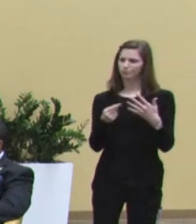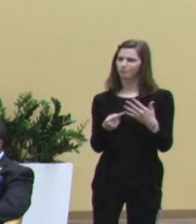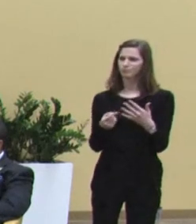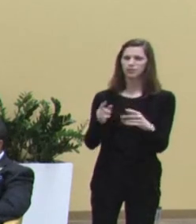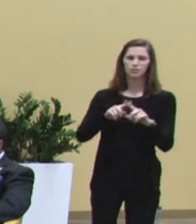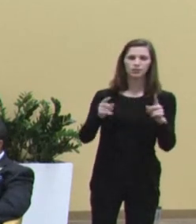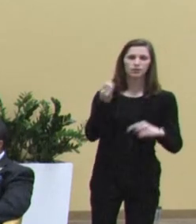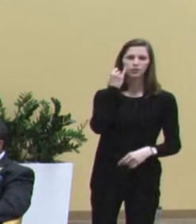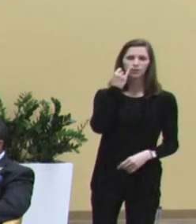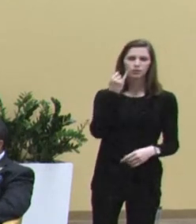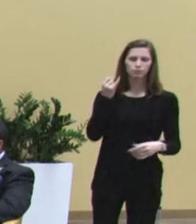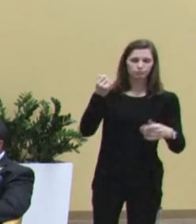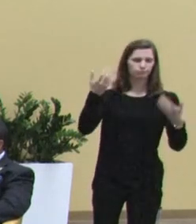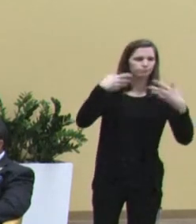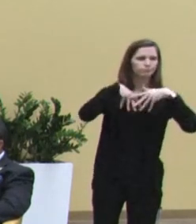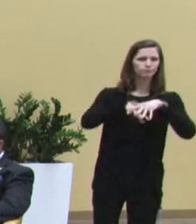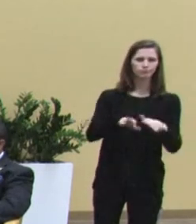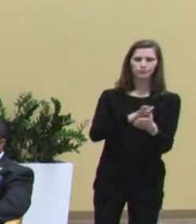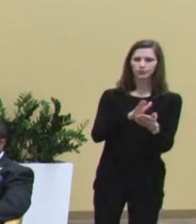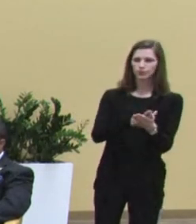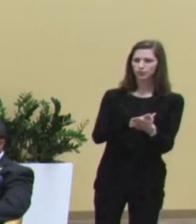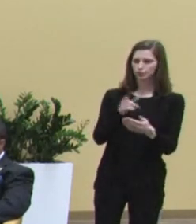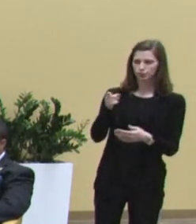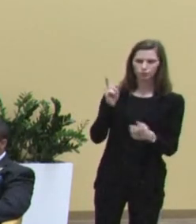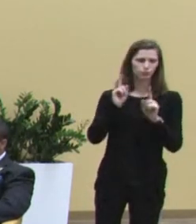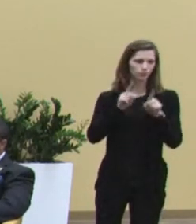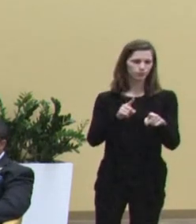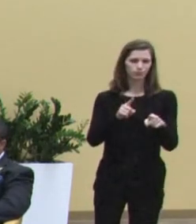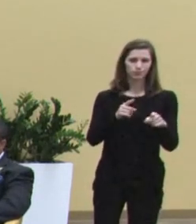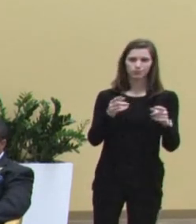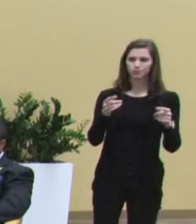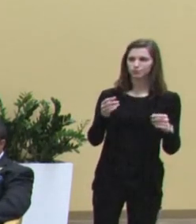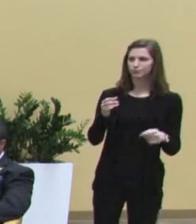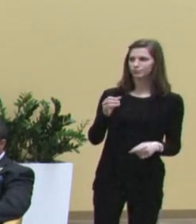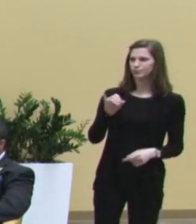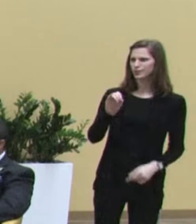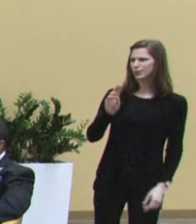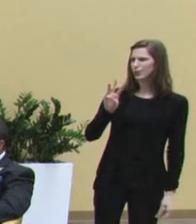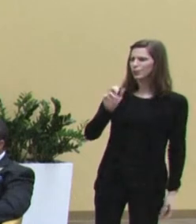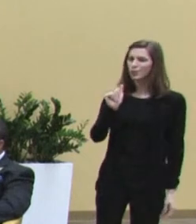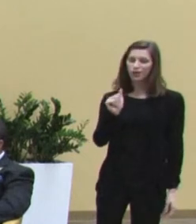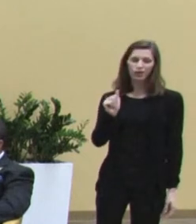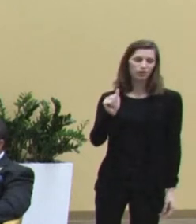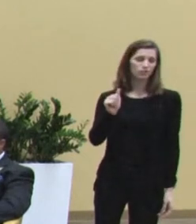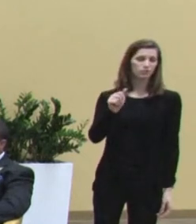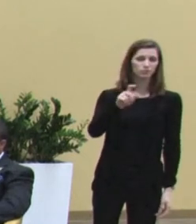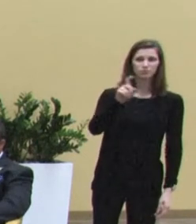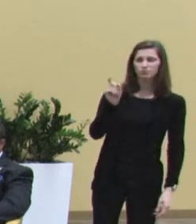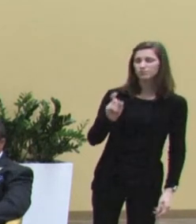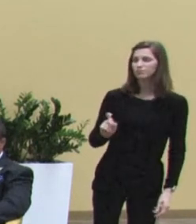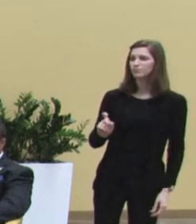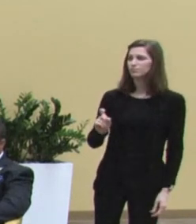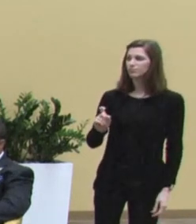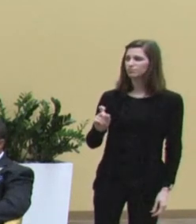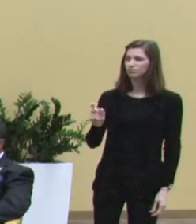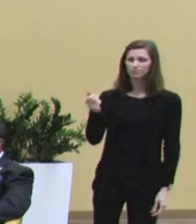a regular public school in Iowa or Texas or California, anywhere, you learn a couple of them.